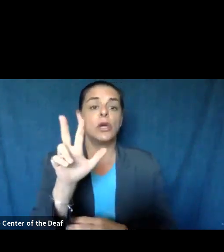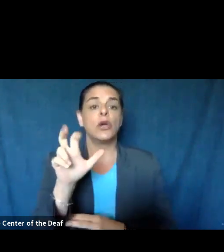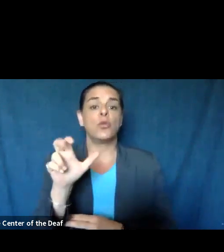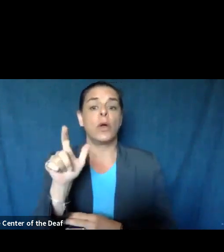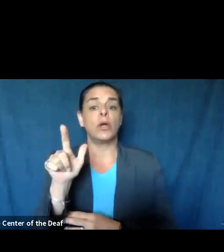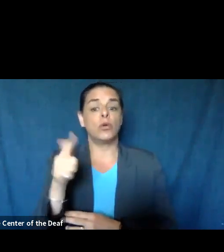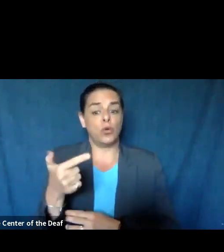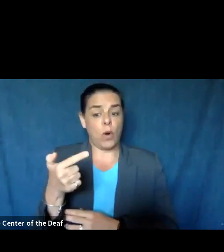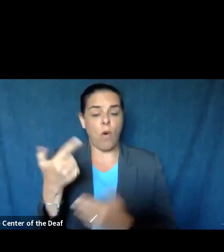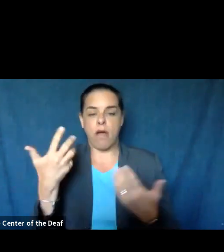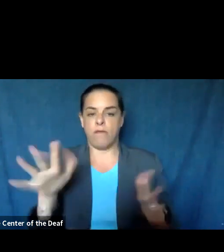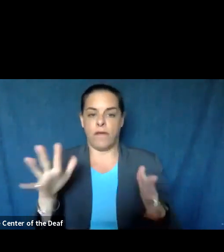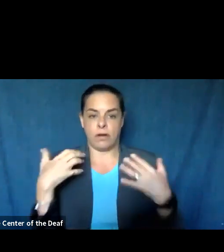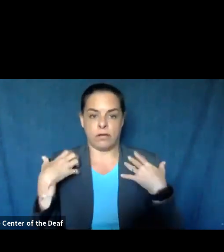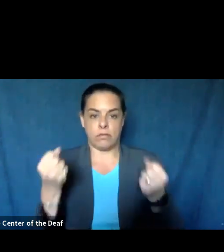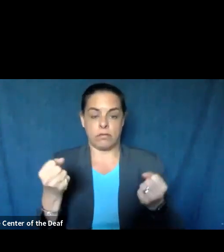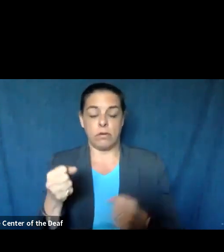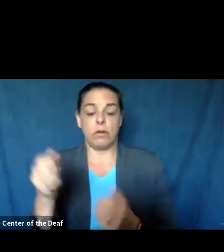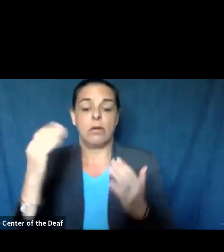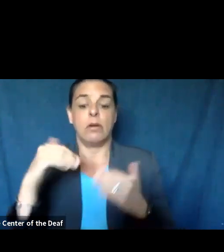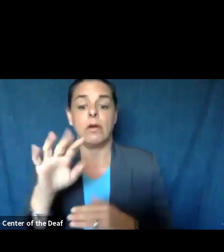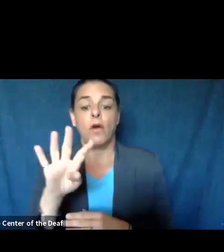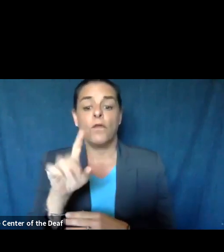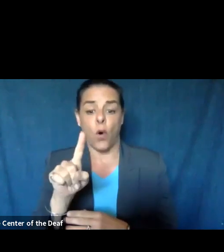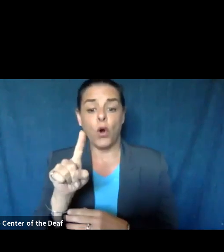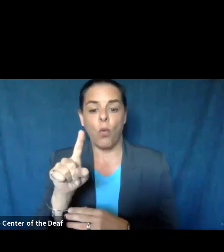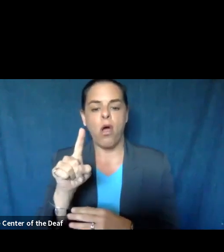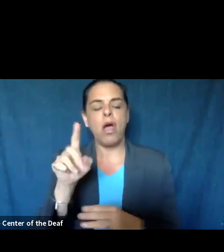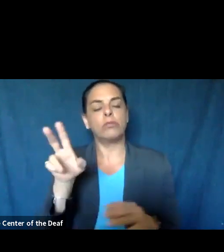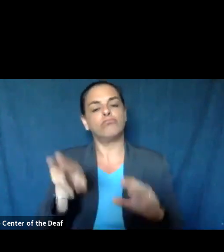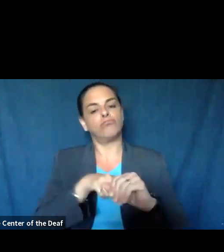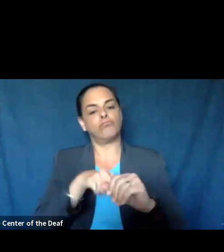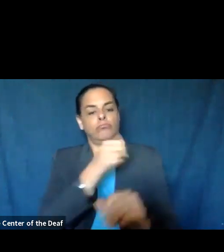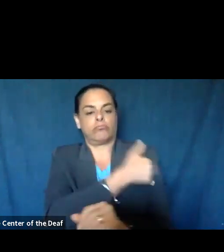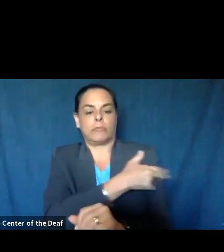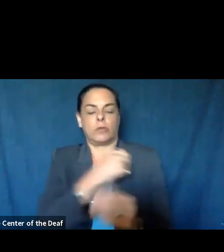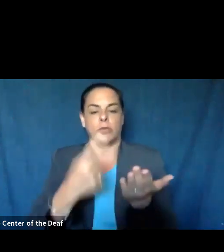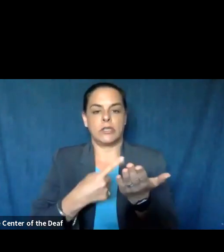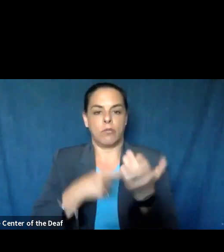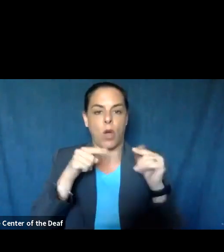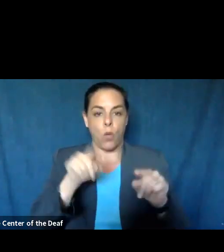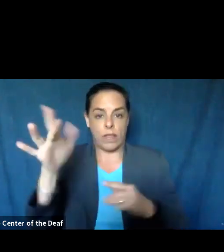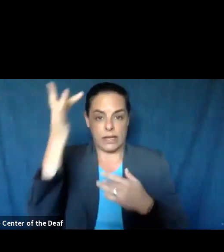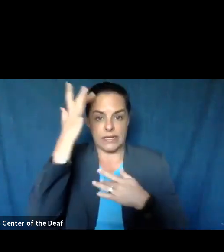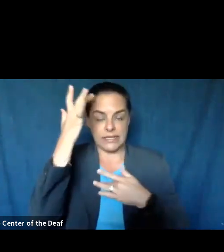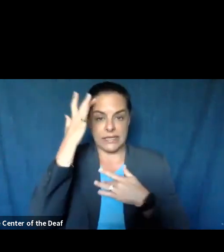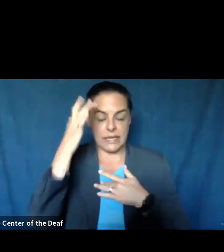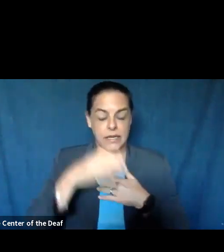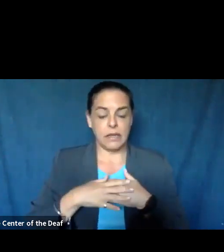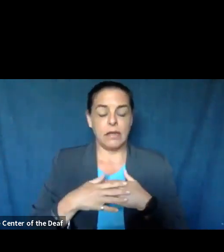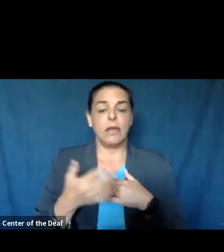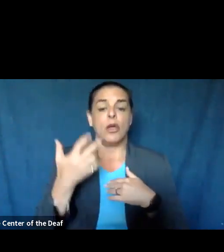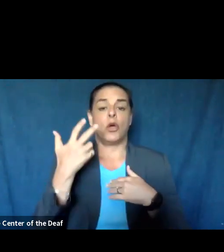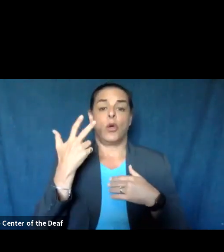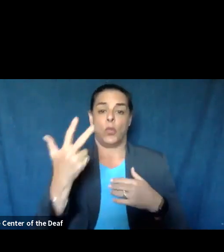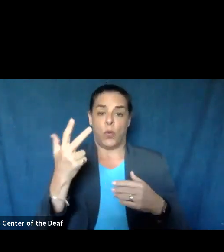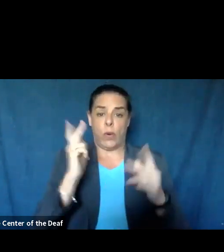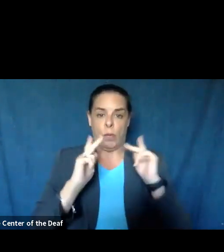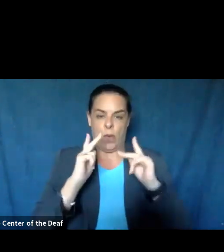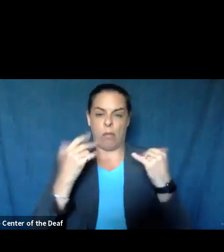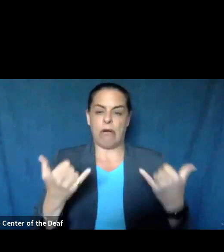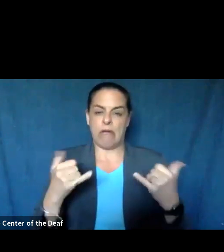recovered. 41 individuals have been hospitalized at some point in their illness. 3 Knox County residents are